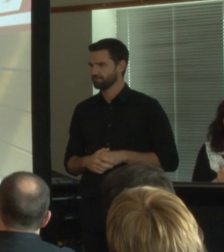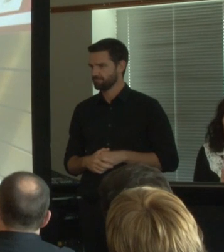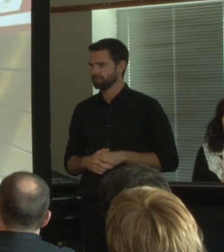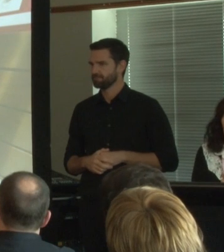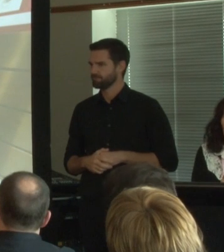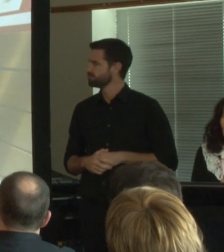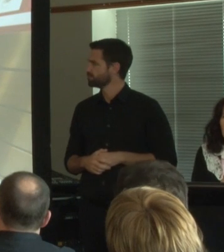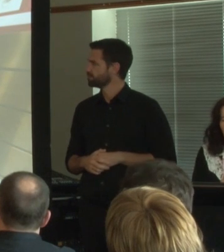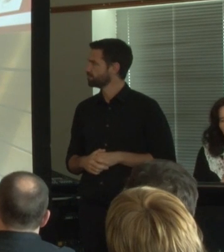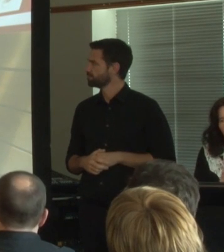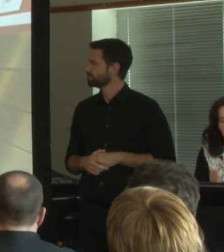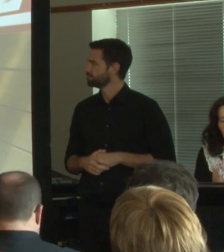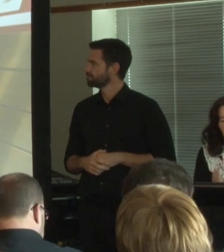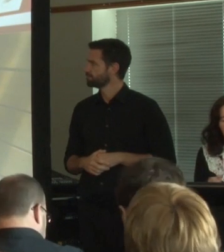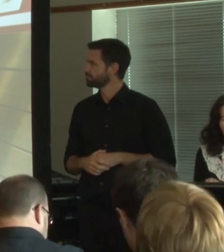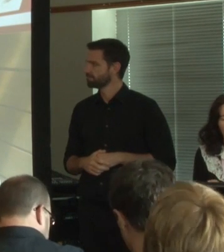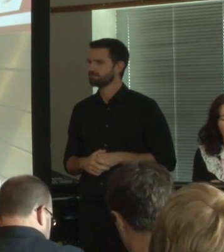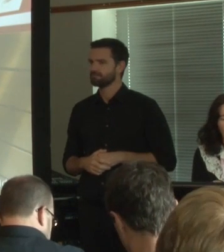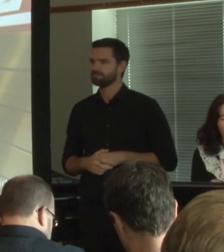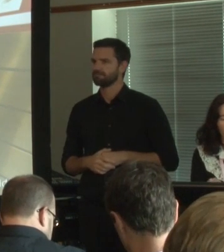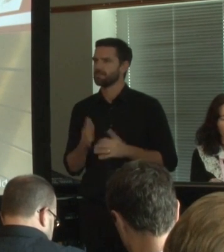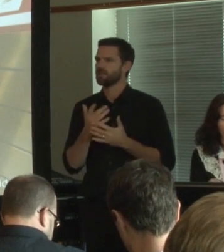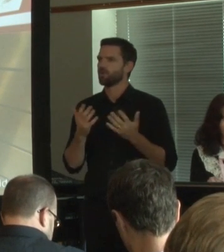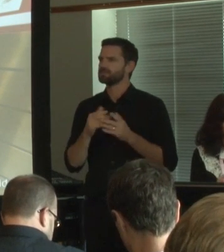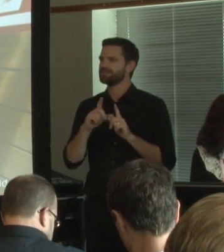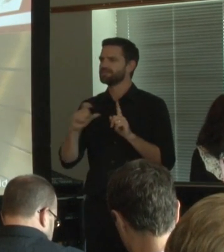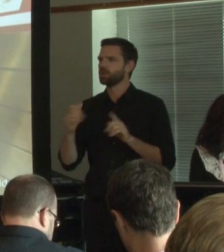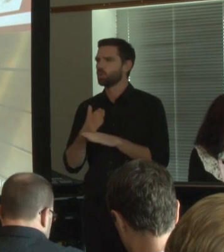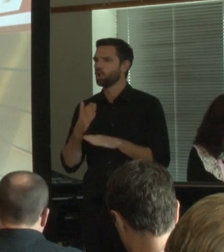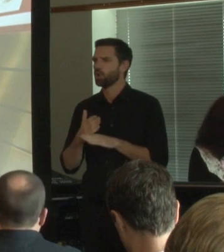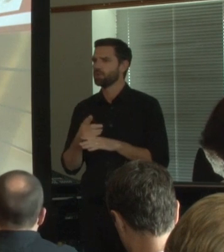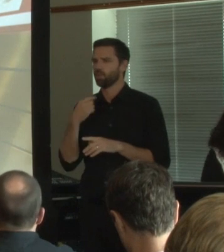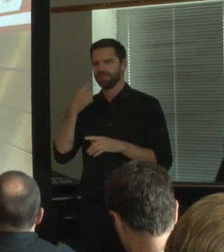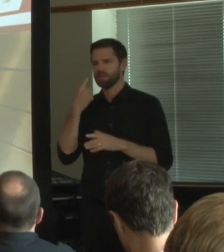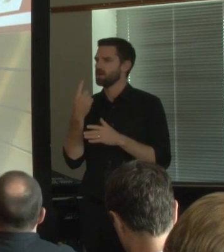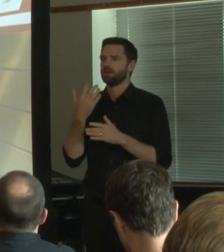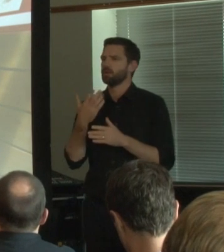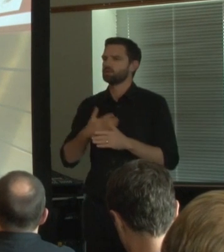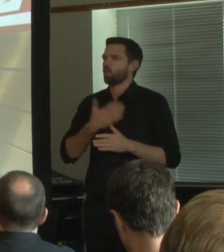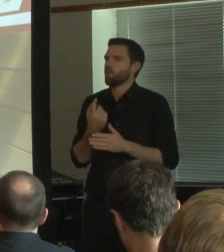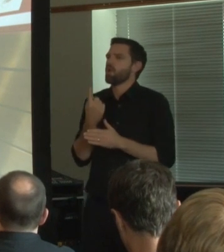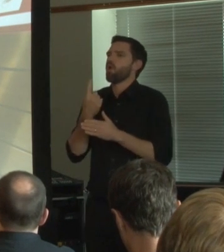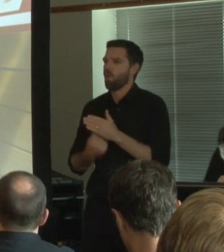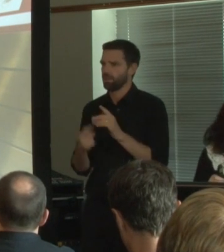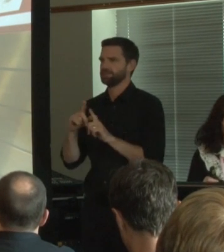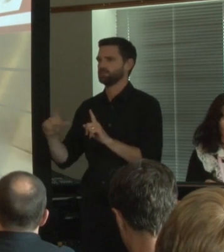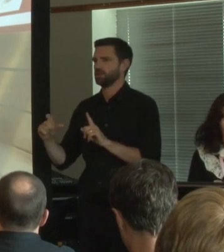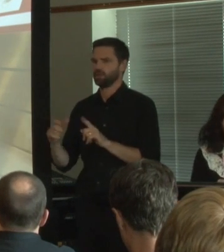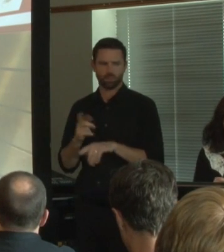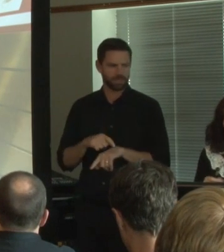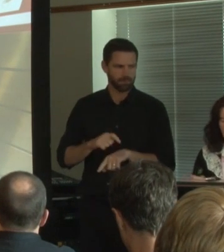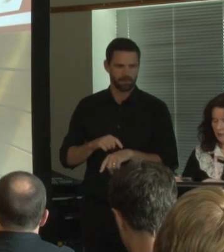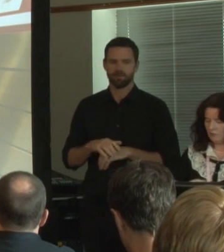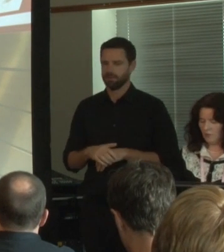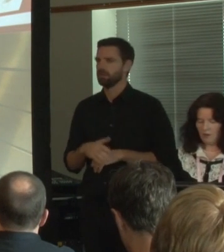Okay, now also while we did a lot of digital things, we also said we don't want to do only digital things. Let's keep an eye on the time. We wanted